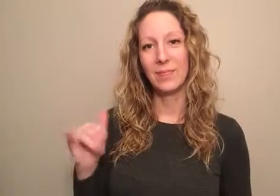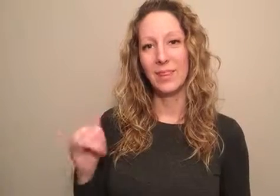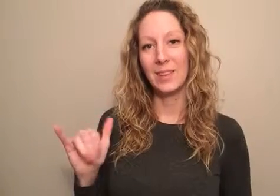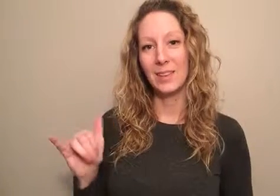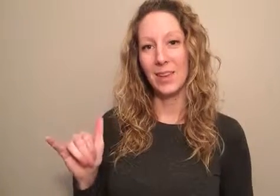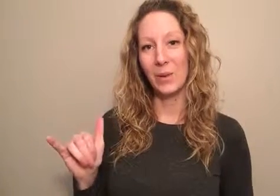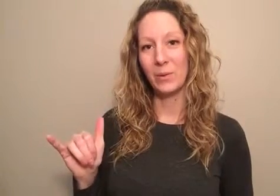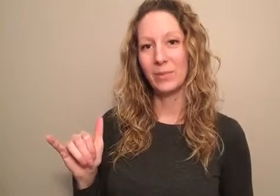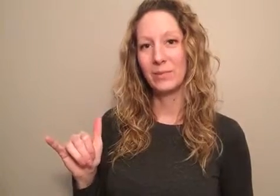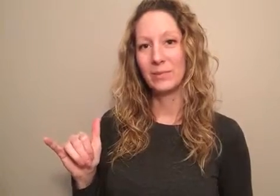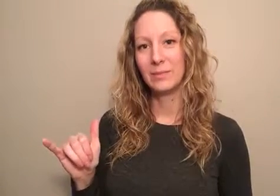Yellow,